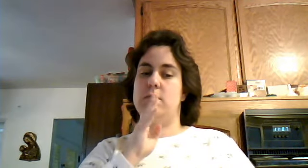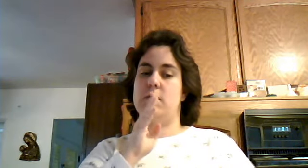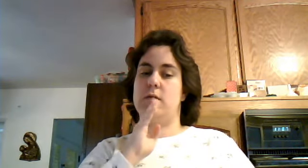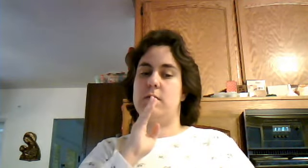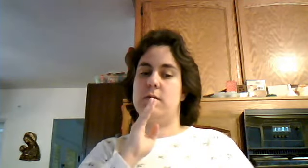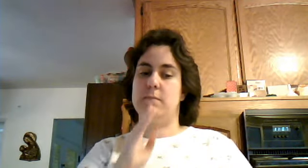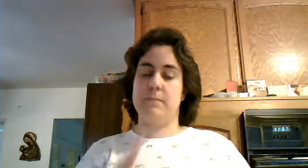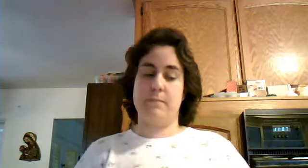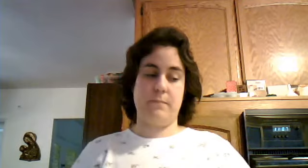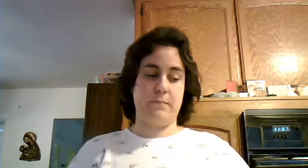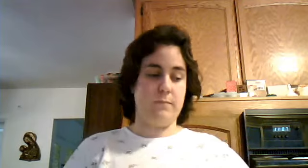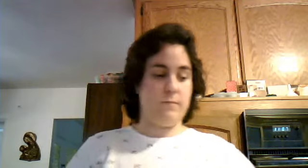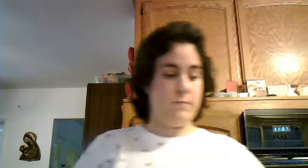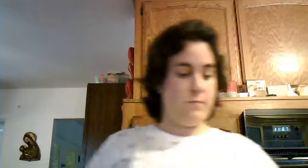Talk.